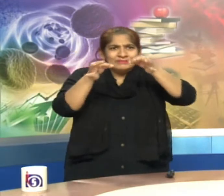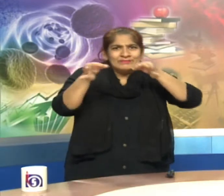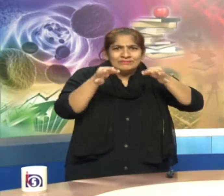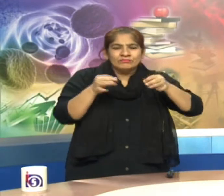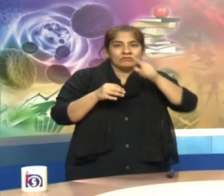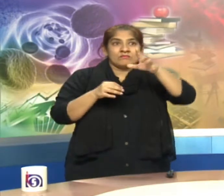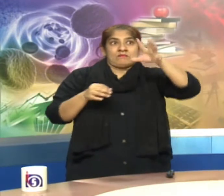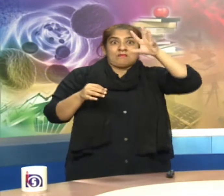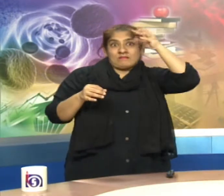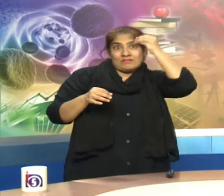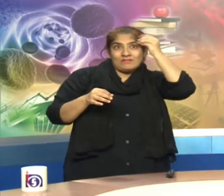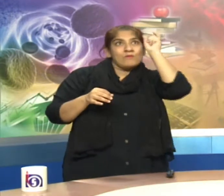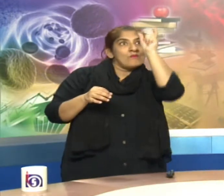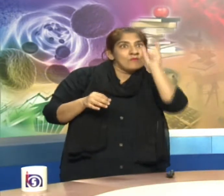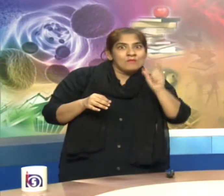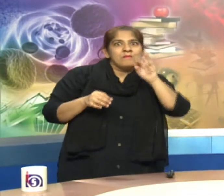We understood the difficult words.